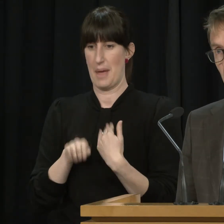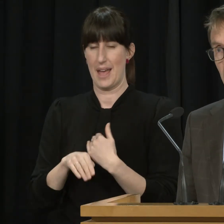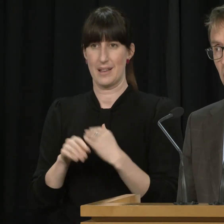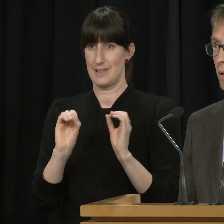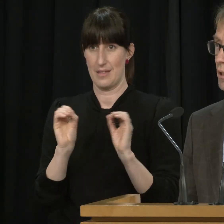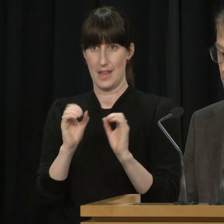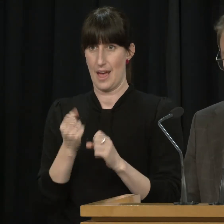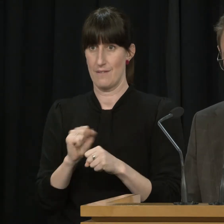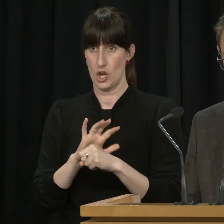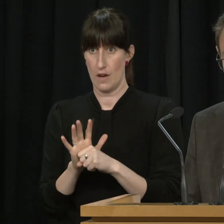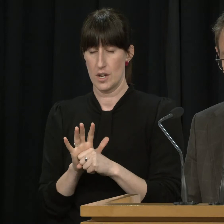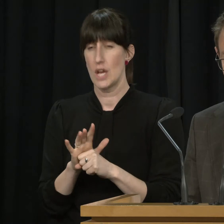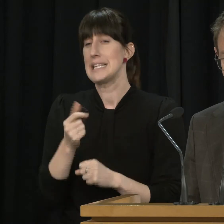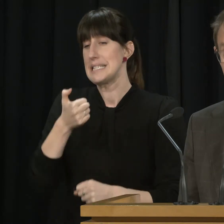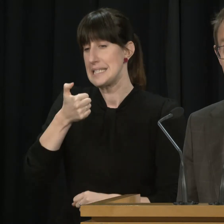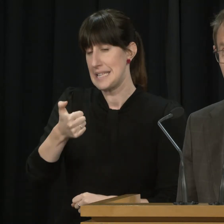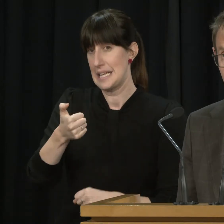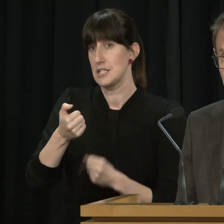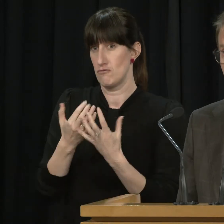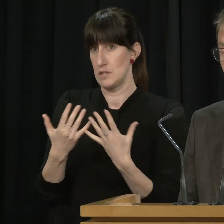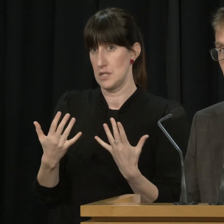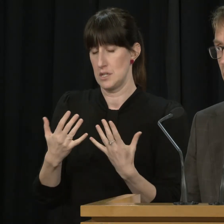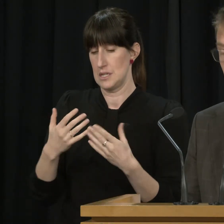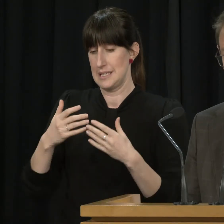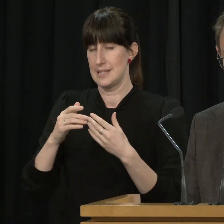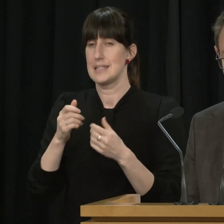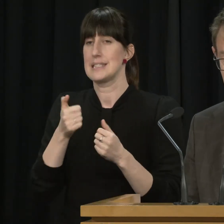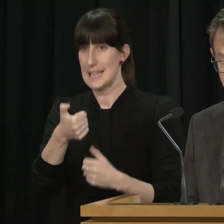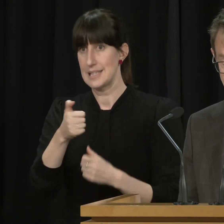6 that are pending, and we're expecting to get those follow-up